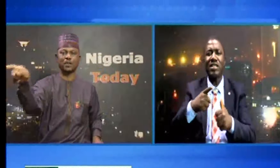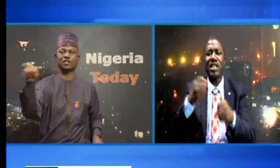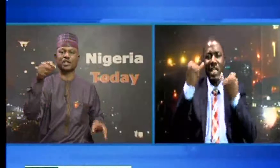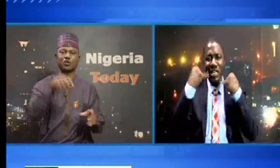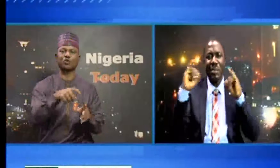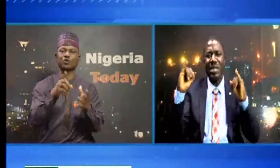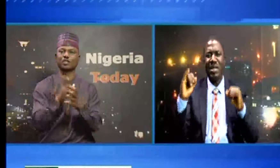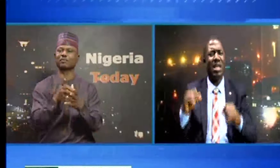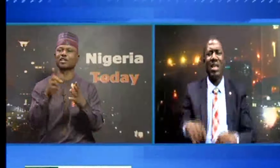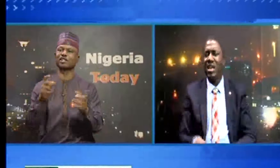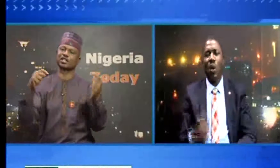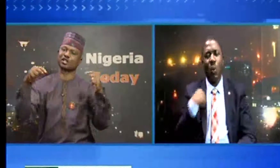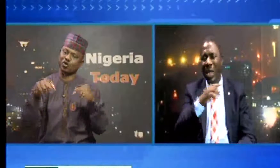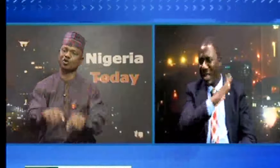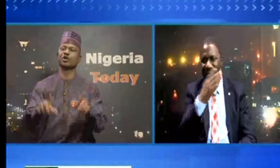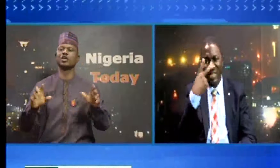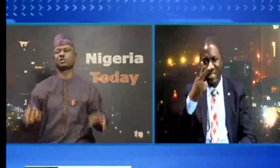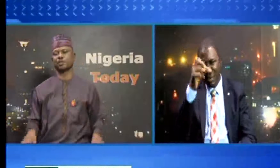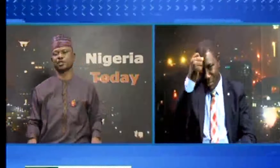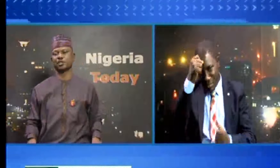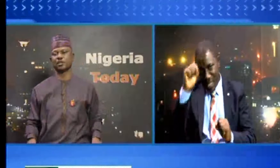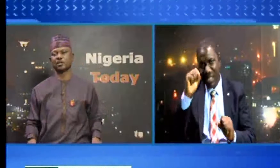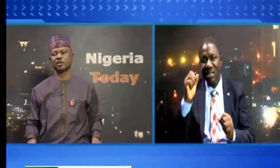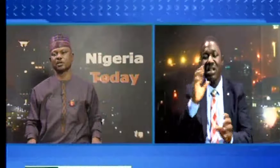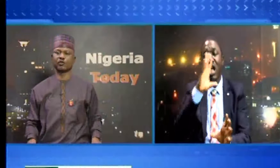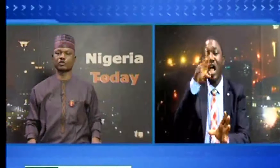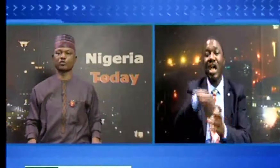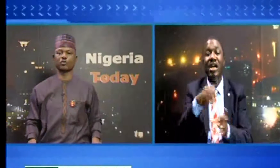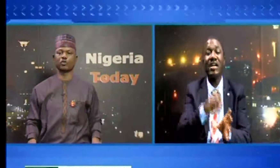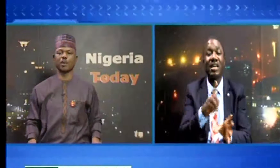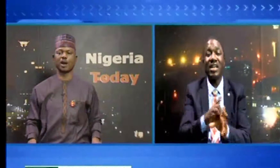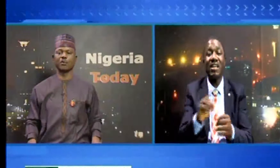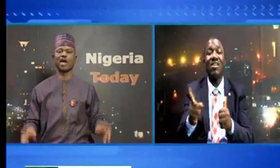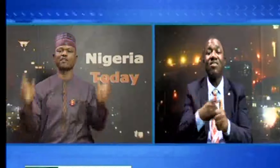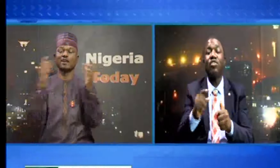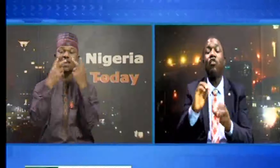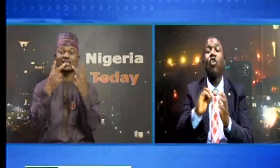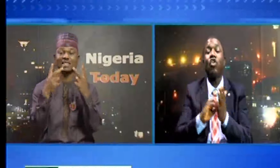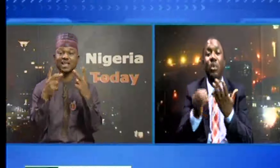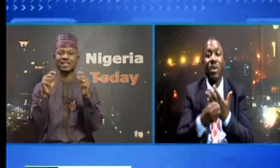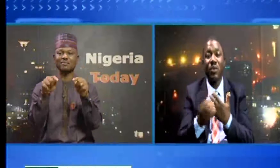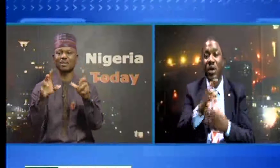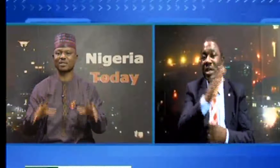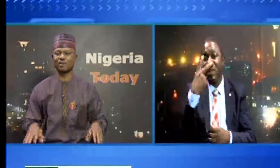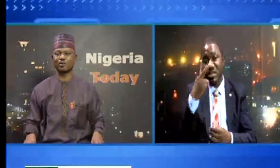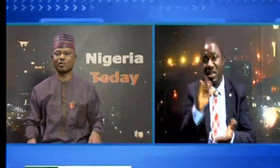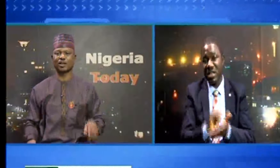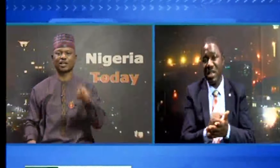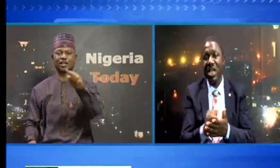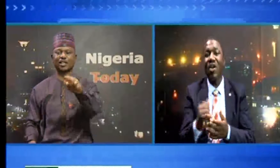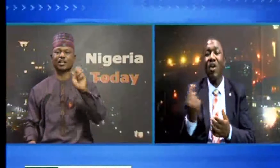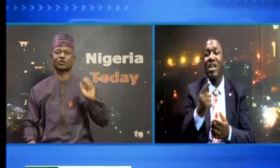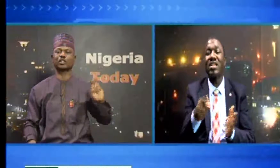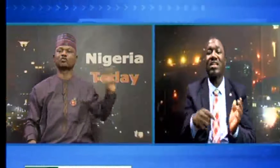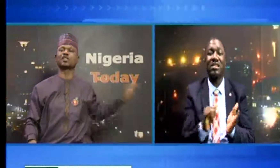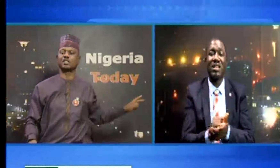a president included disability in his own speech in 1st of October. We have never seen that except President Muhammadu Buhari. He